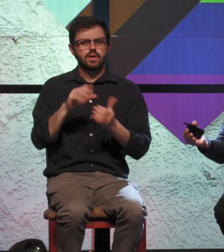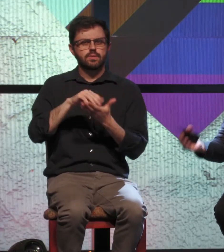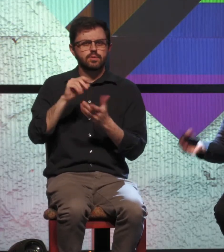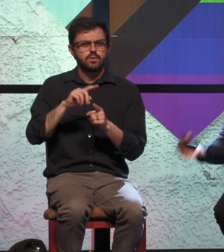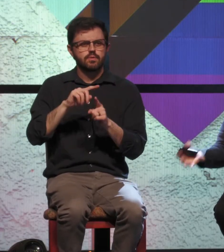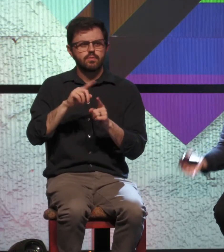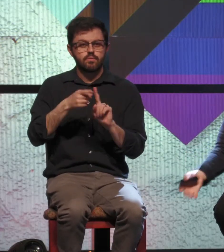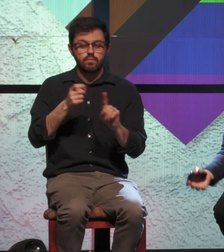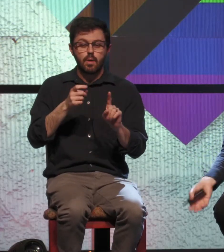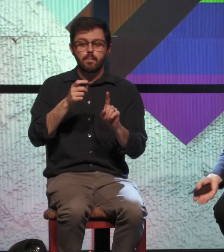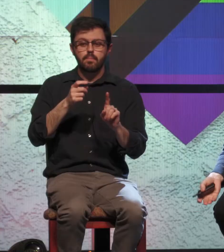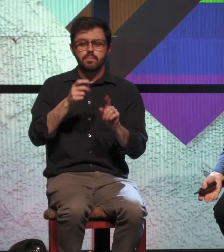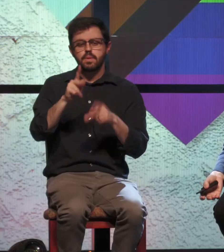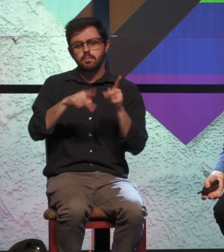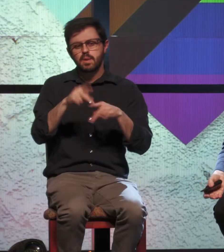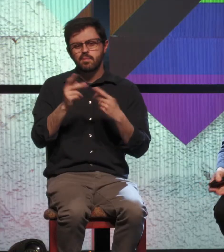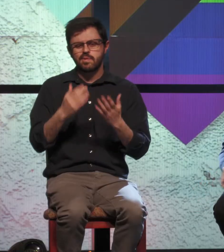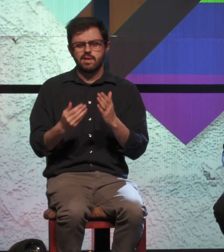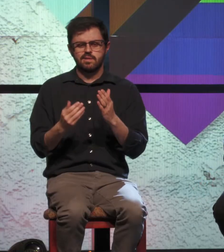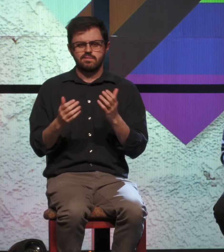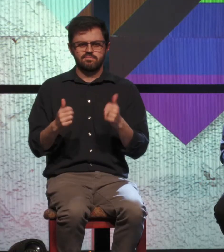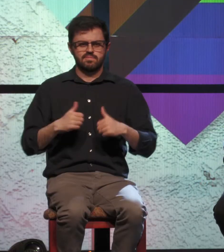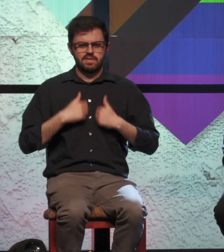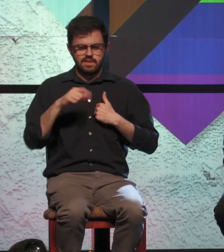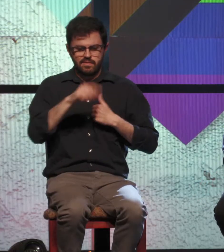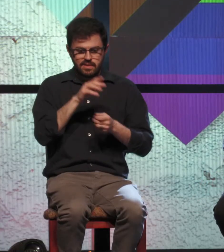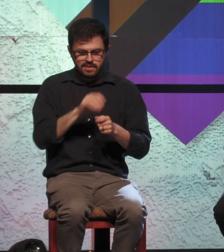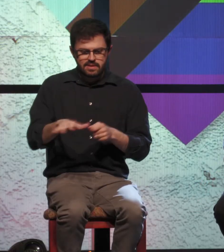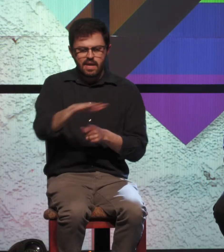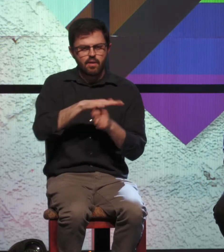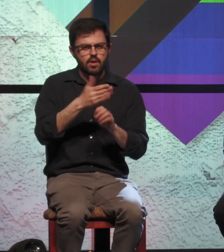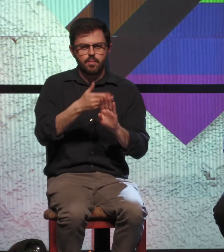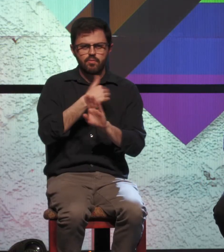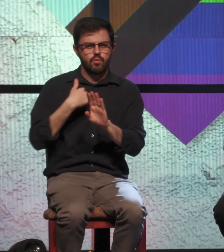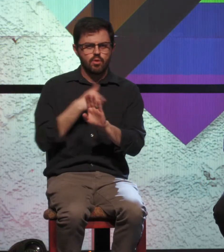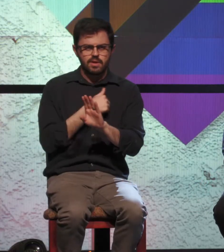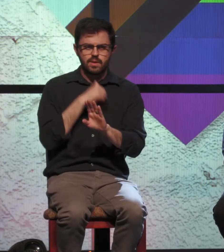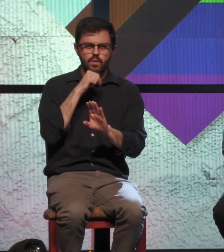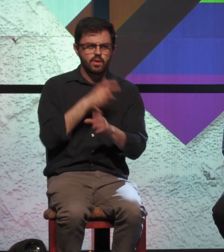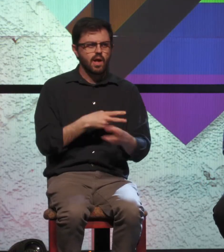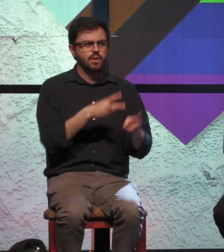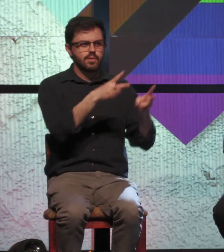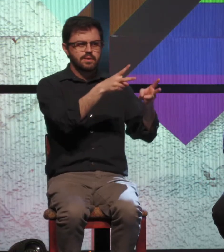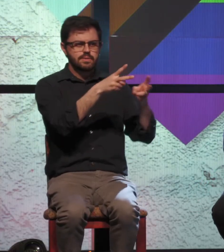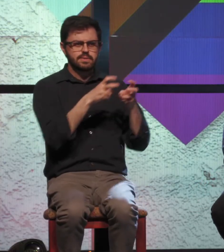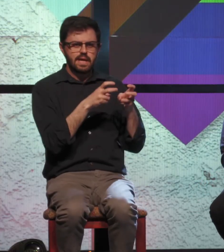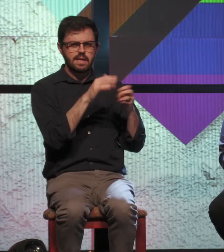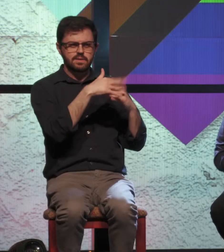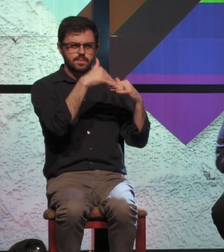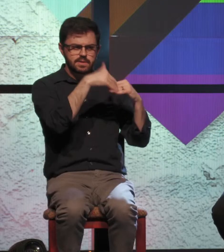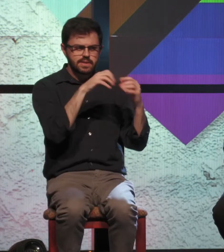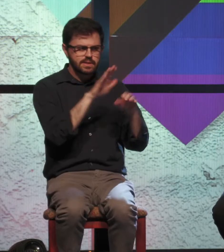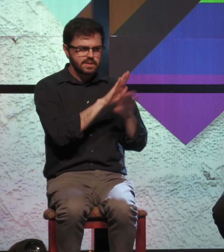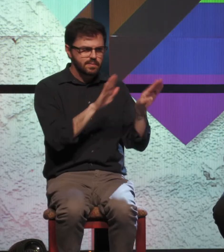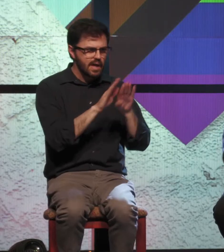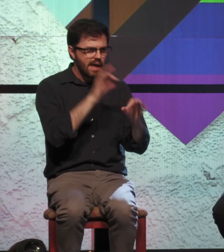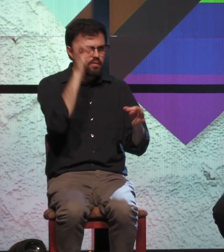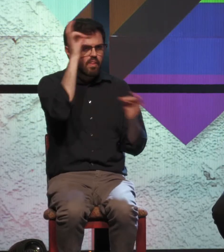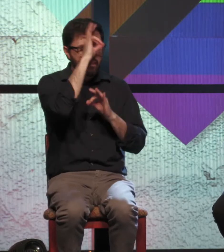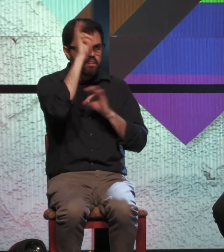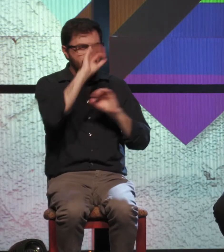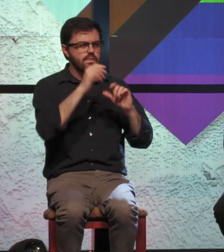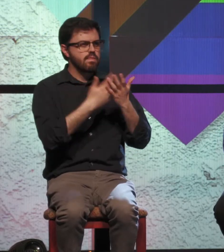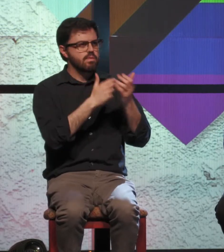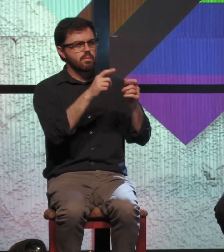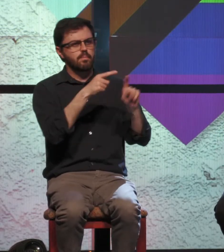that we sit right now? And we're not going to appropriate things. We're not going to take indigenous practices that we know nothing about and I'm going to